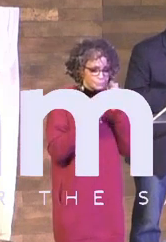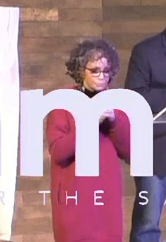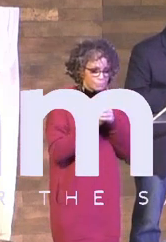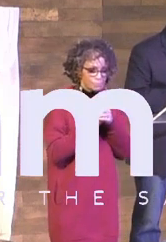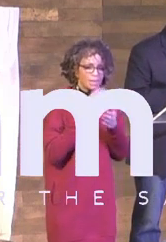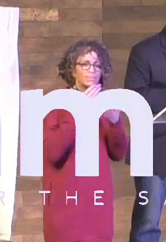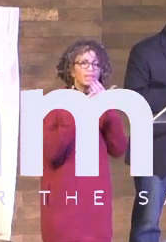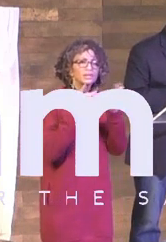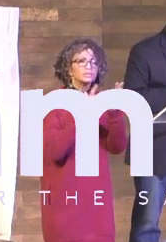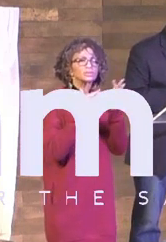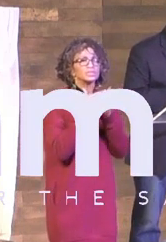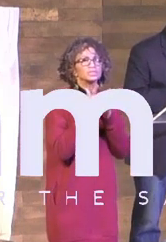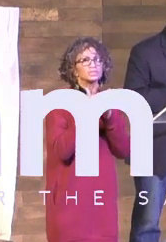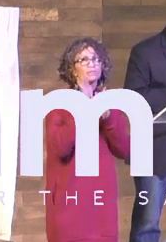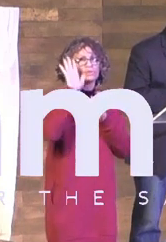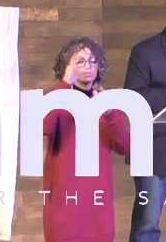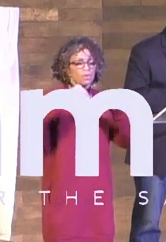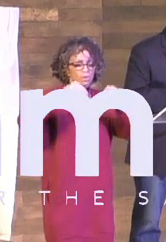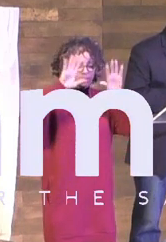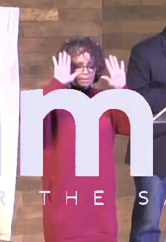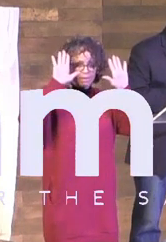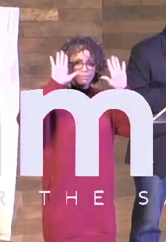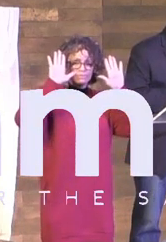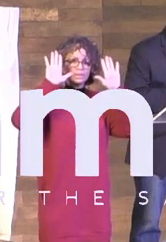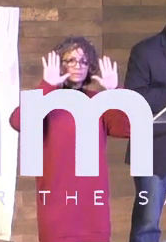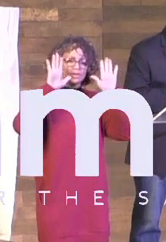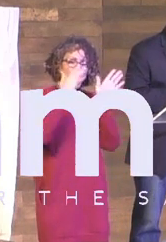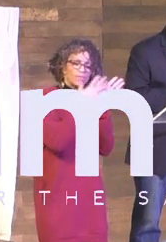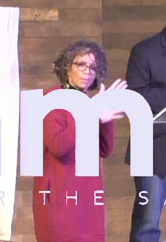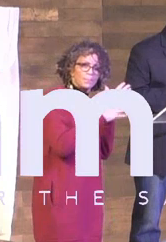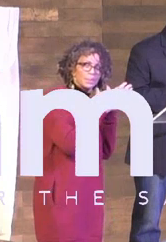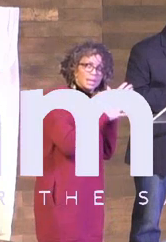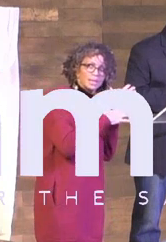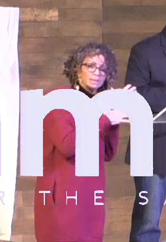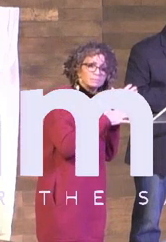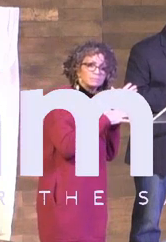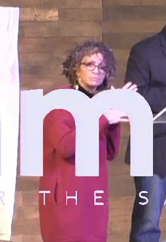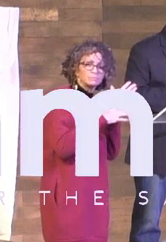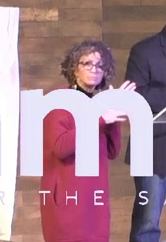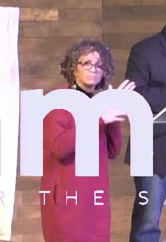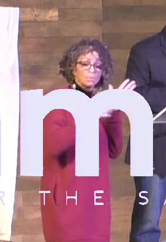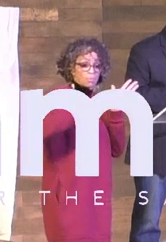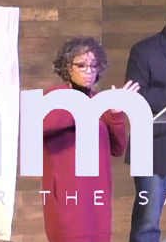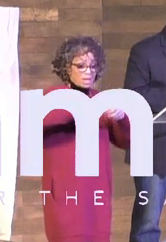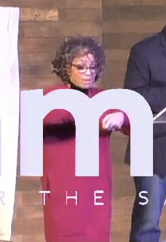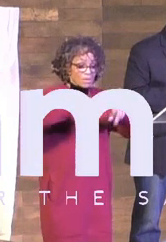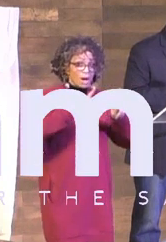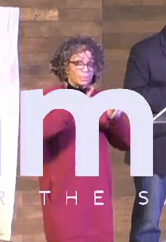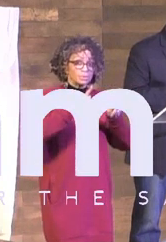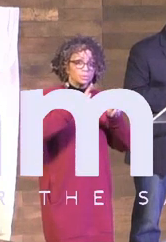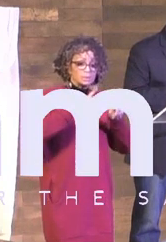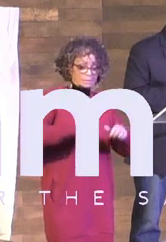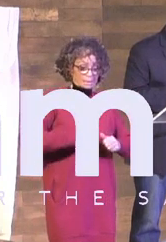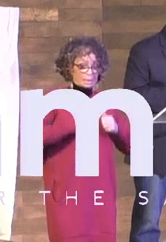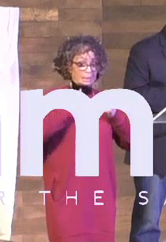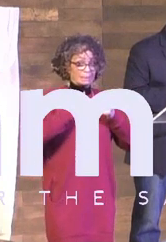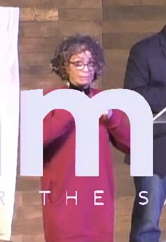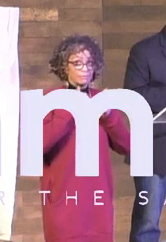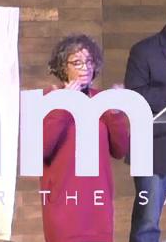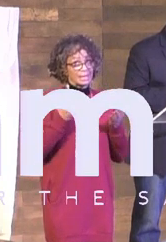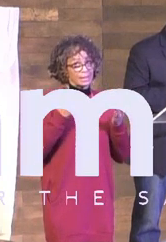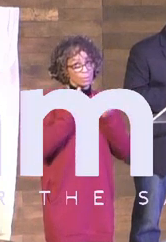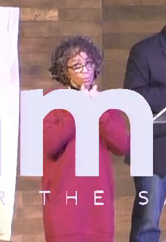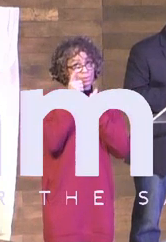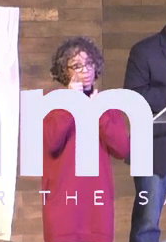Thank you, Jesus, for your sacrifice. Through the blood you shed, we have the opportunity to live with you not only here on earth, but